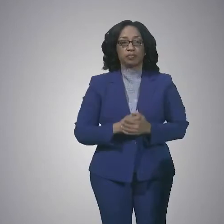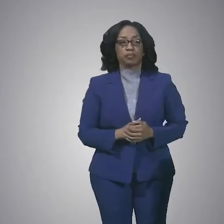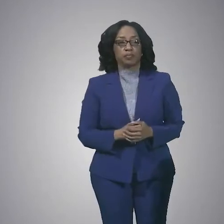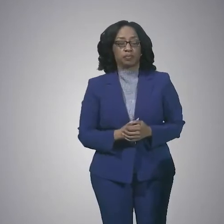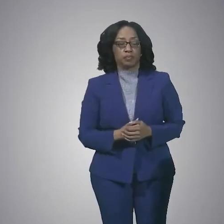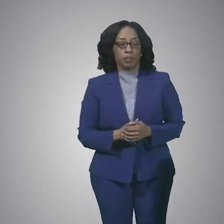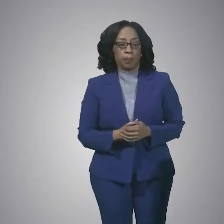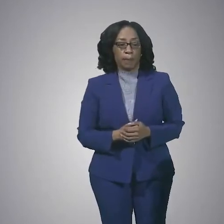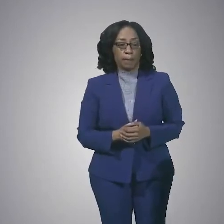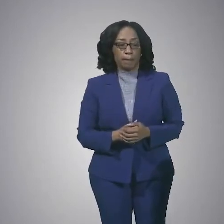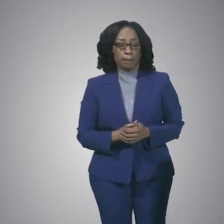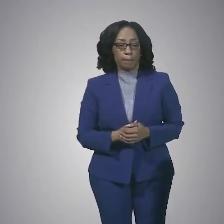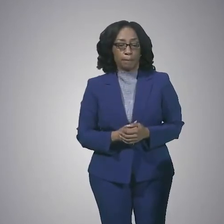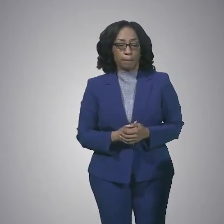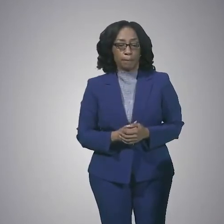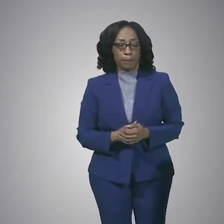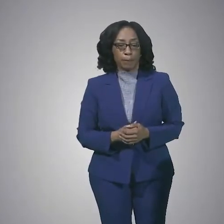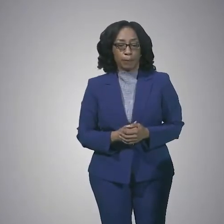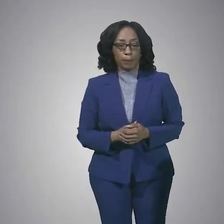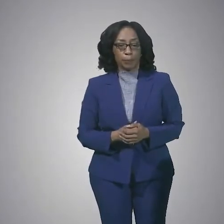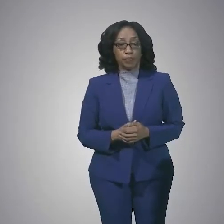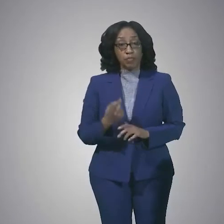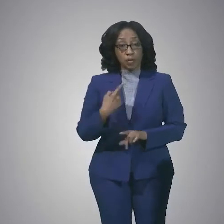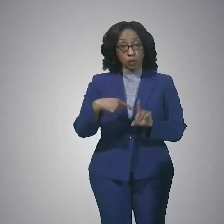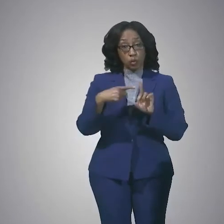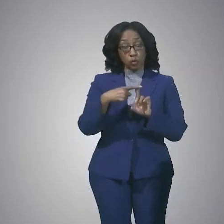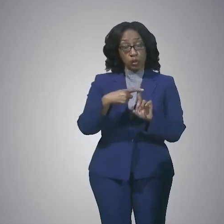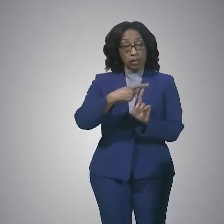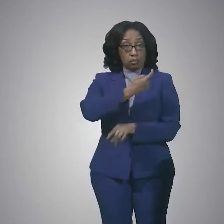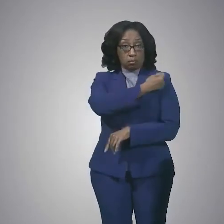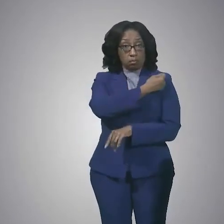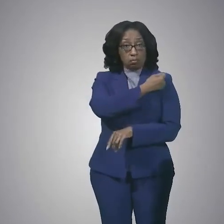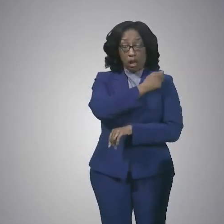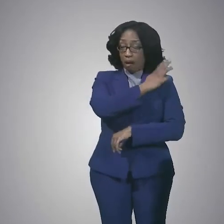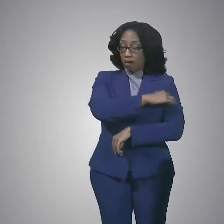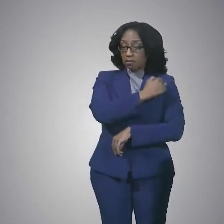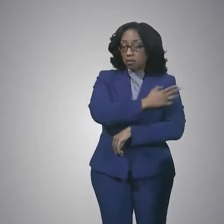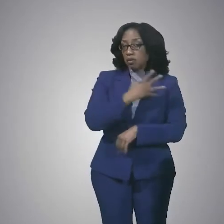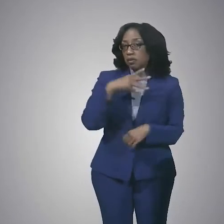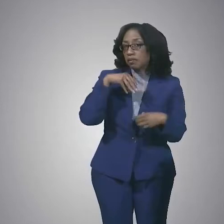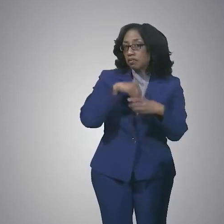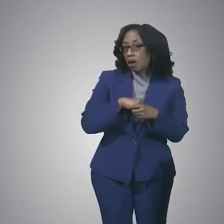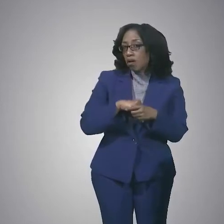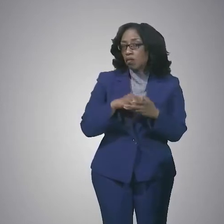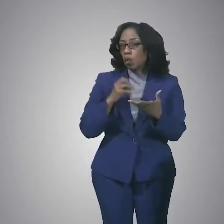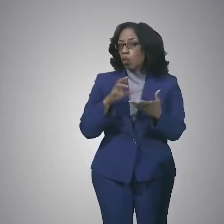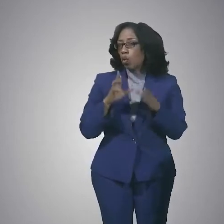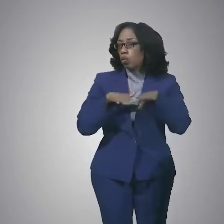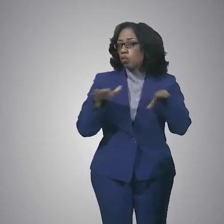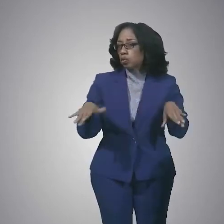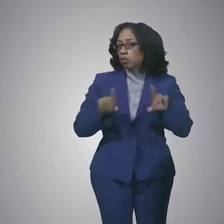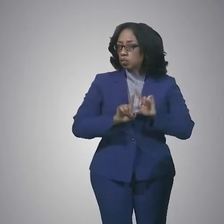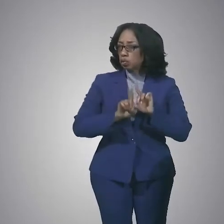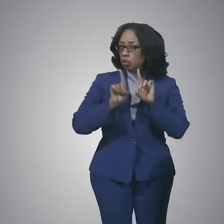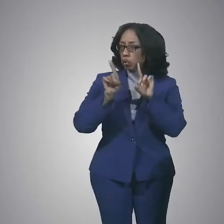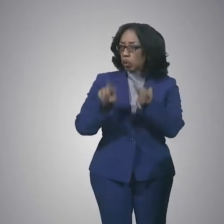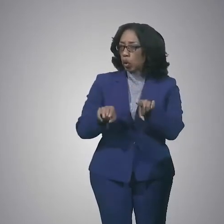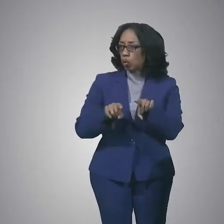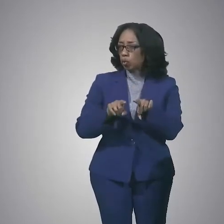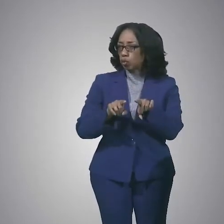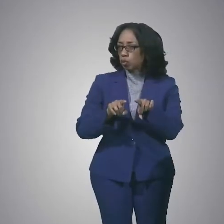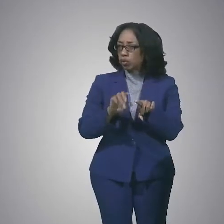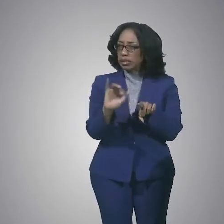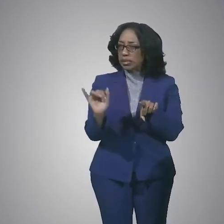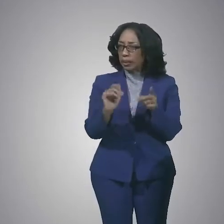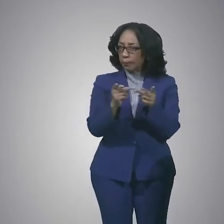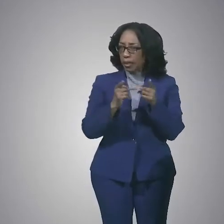Would hospitals be involved in the plan, or would children be going to vaccination sites just like